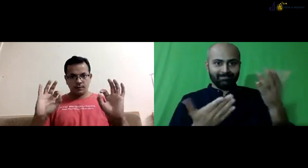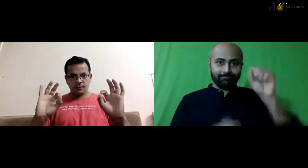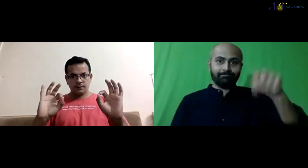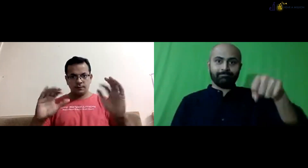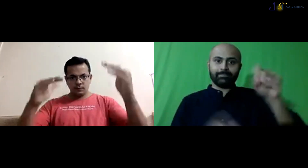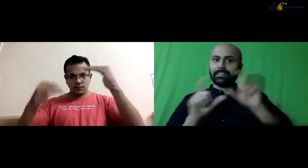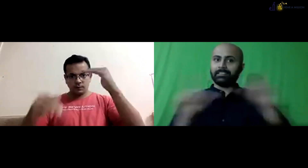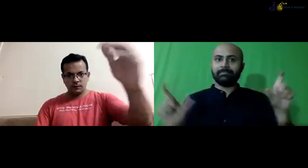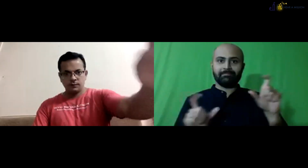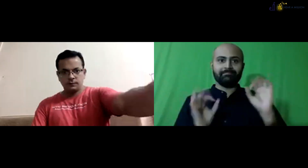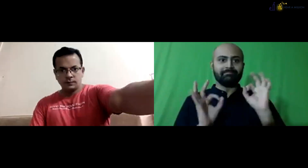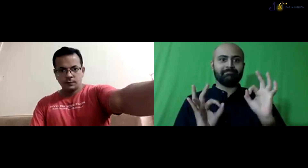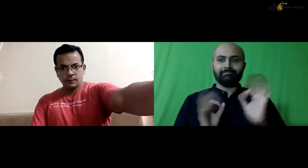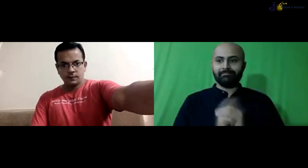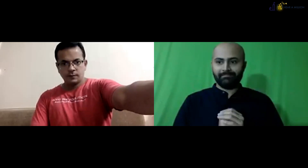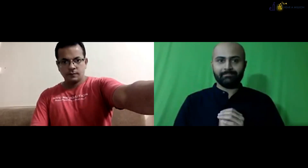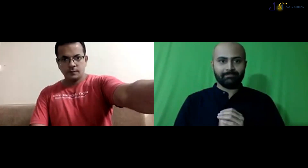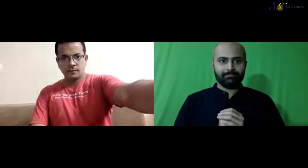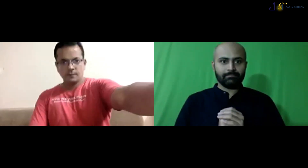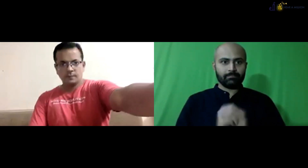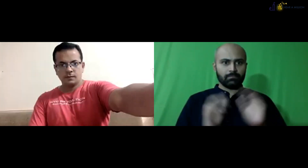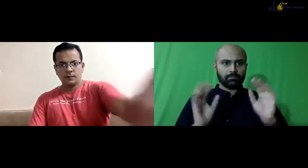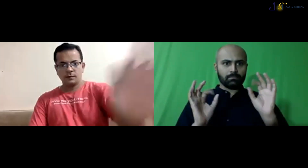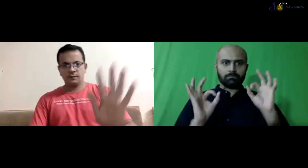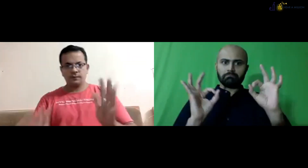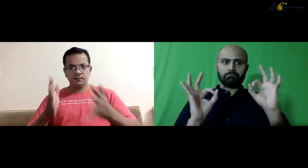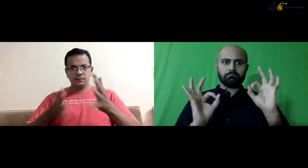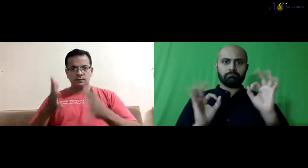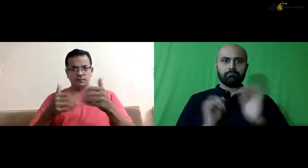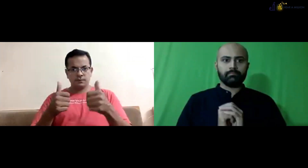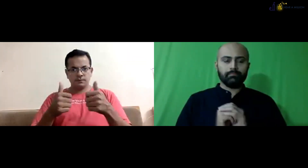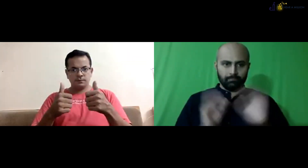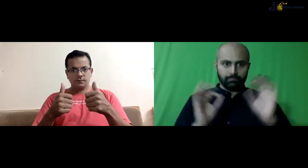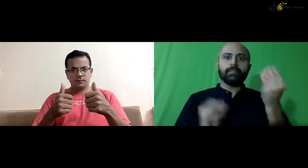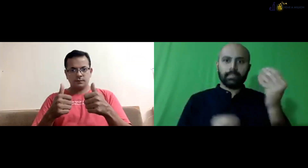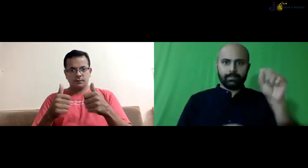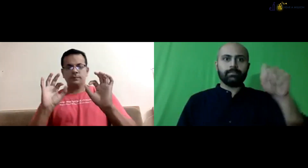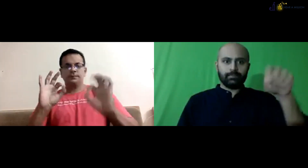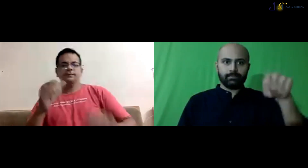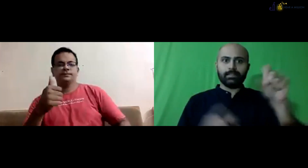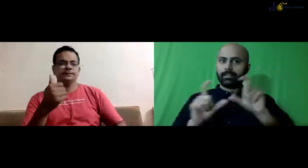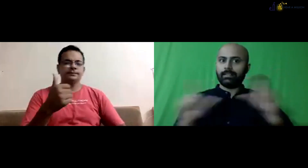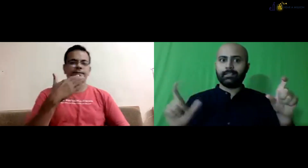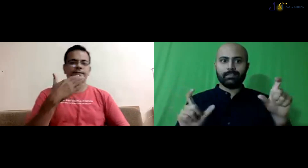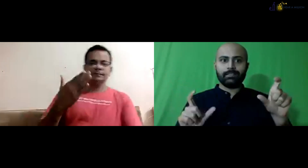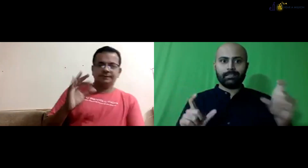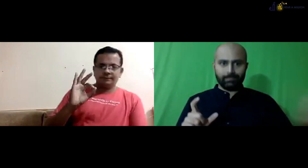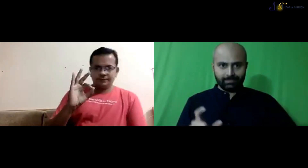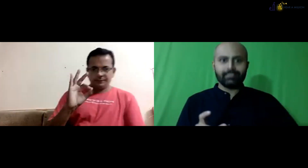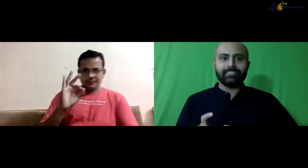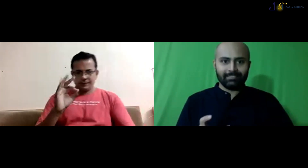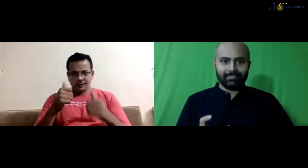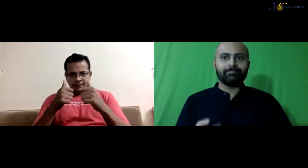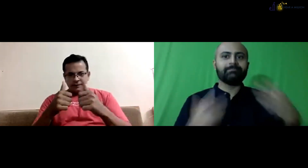Okay, perfect. Can you see me, Tushar? Yes, we can see you. Looks great. Yes, we can see you.